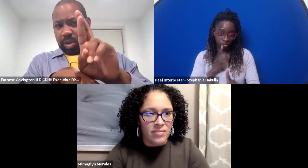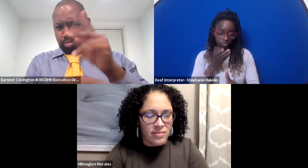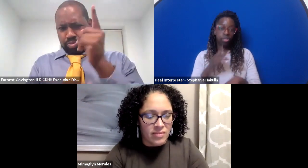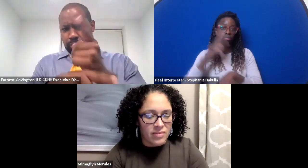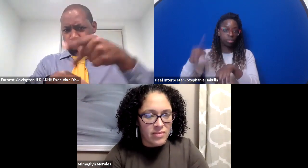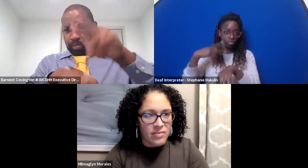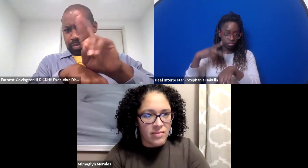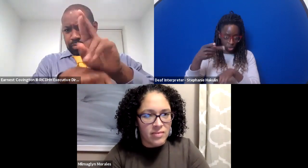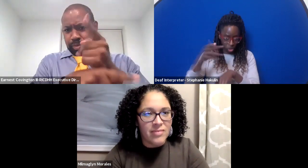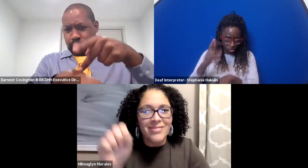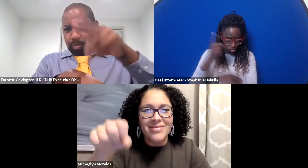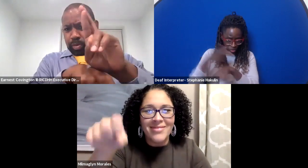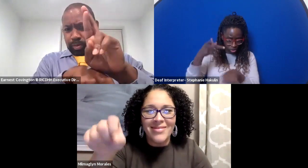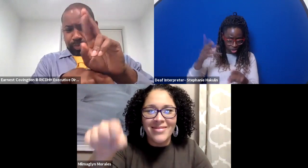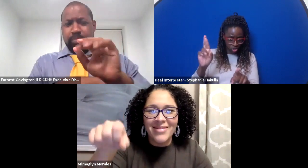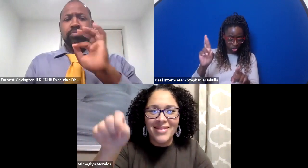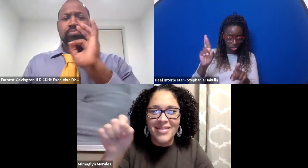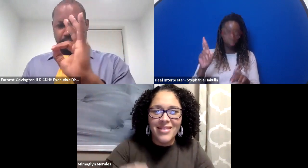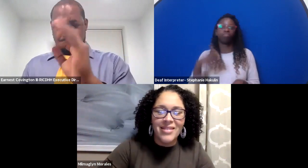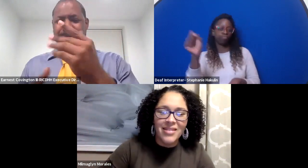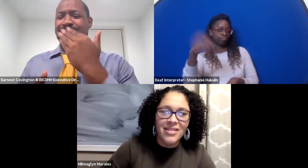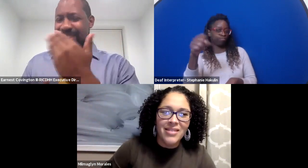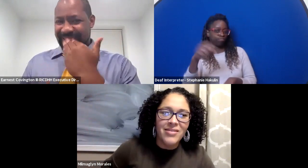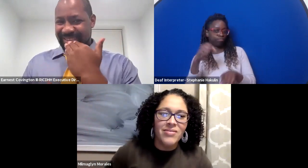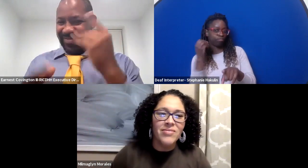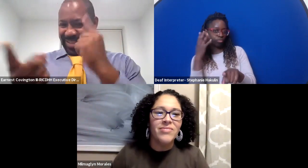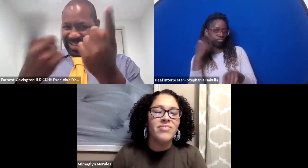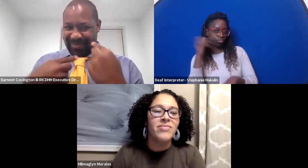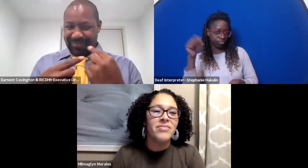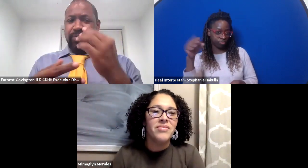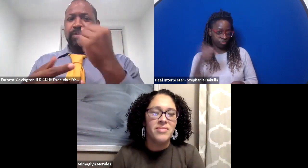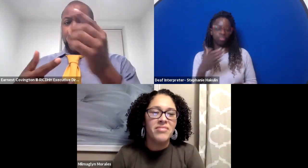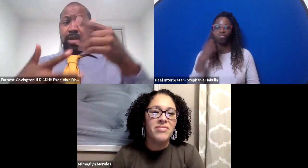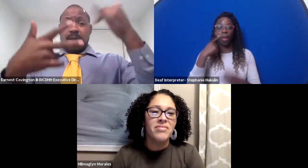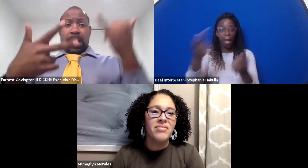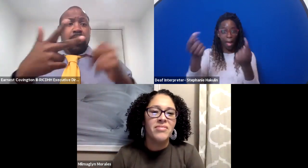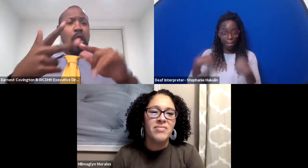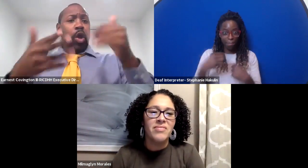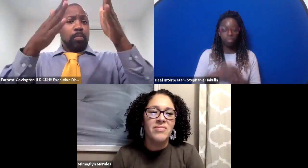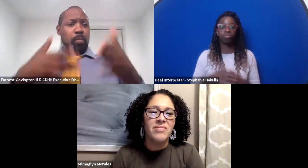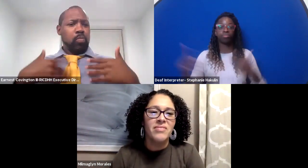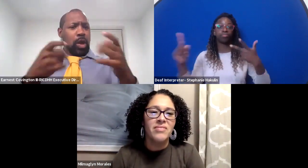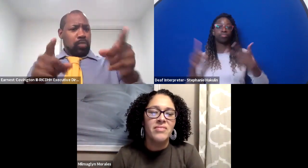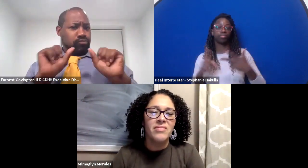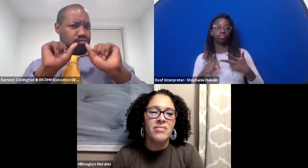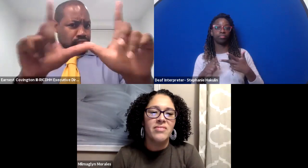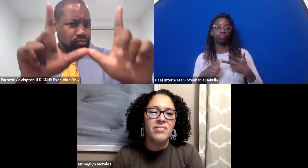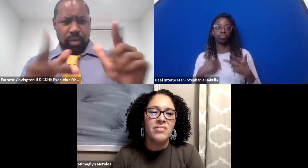who is deaf from Puerto Rico, right? Did I get that correct? Thank you. It's so good to see you here.